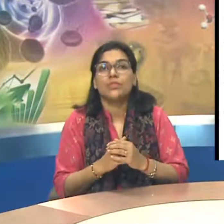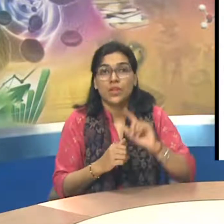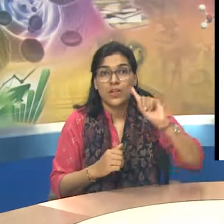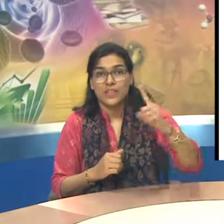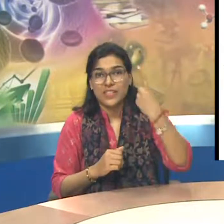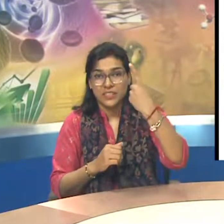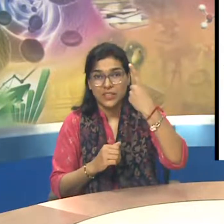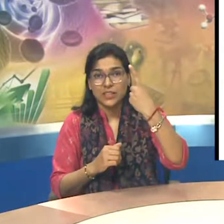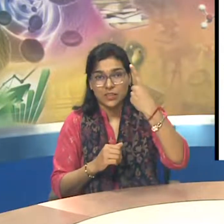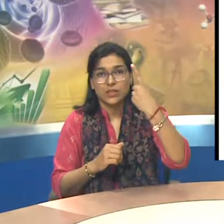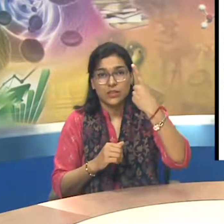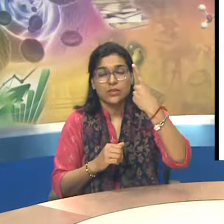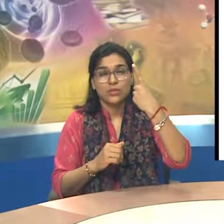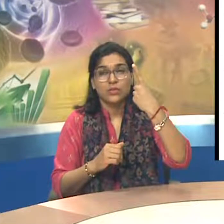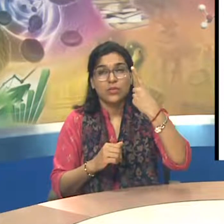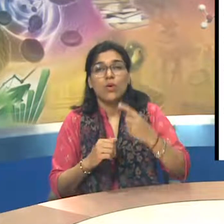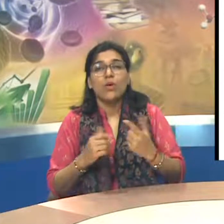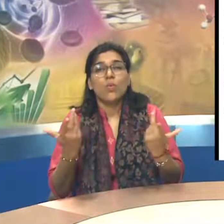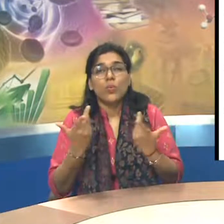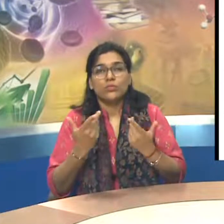On the other hand, right side,